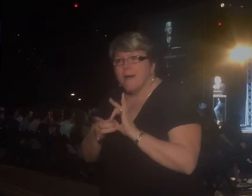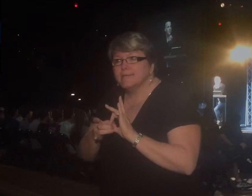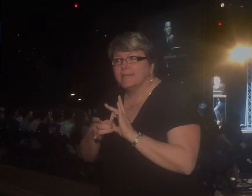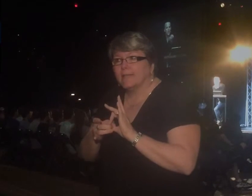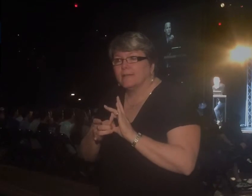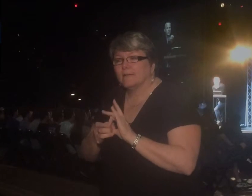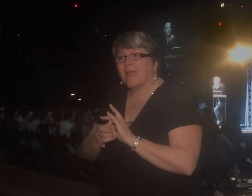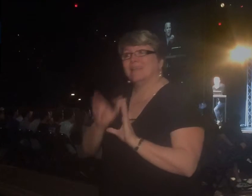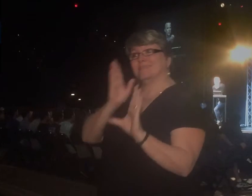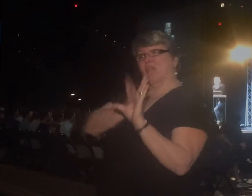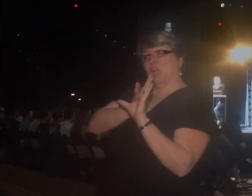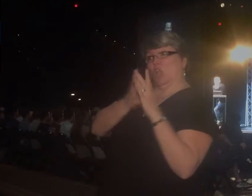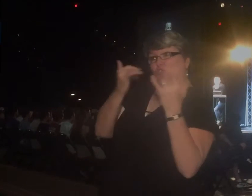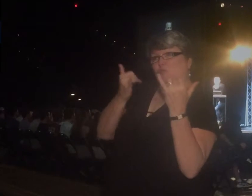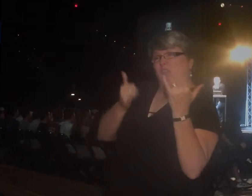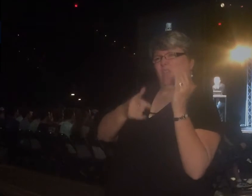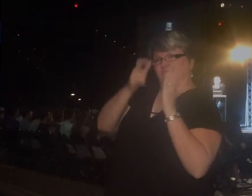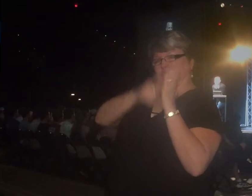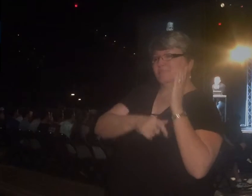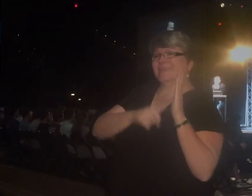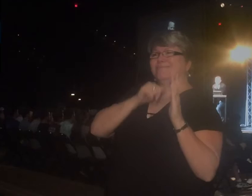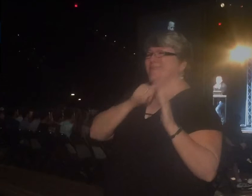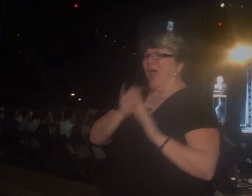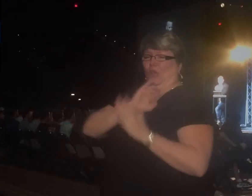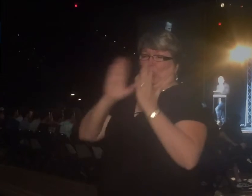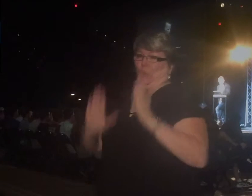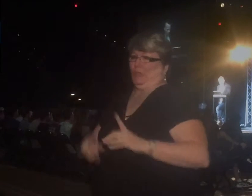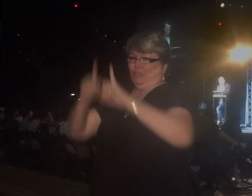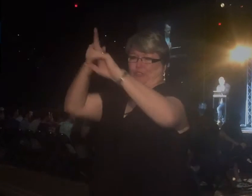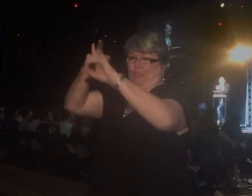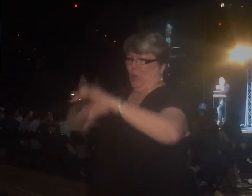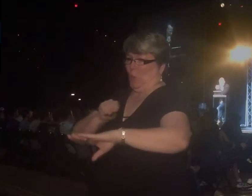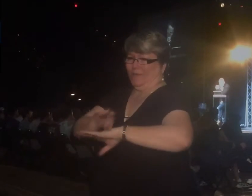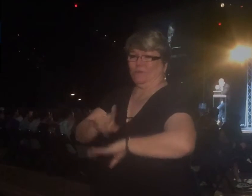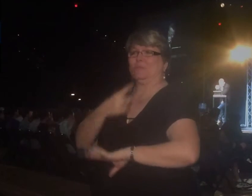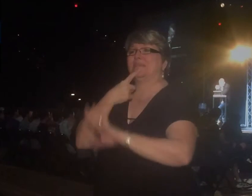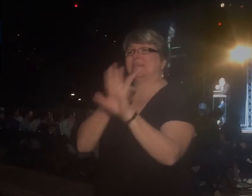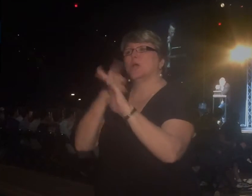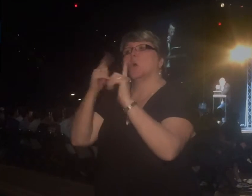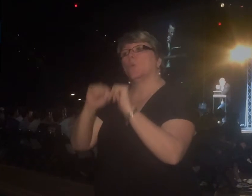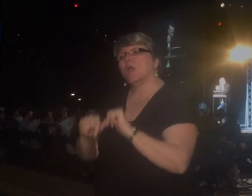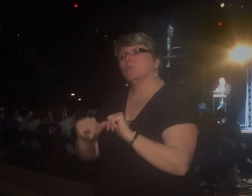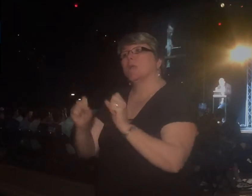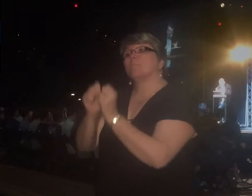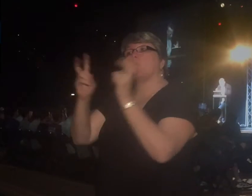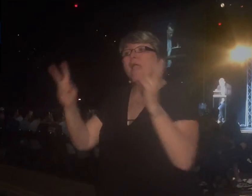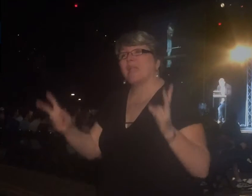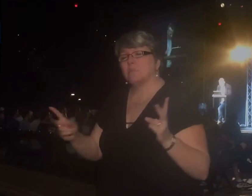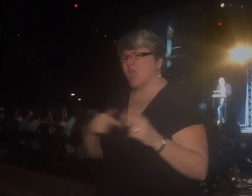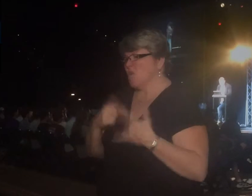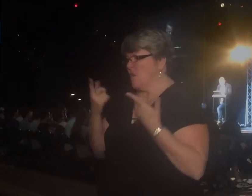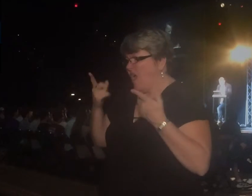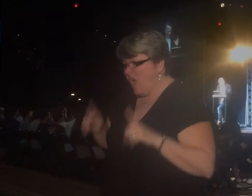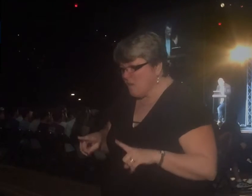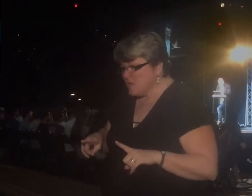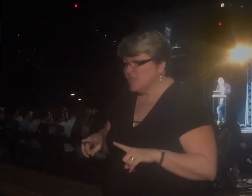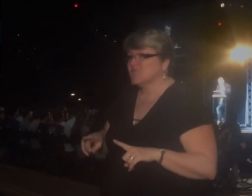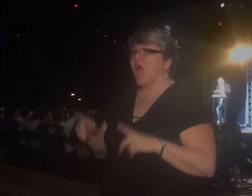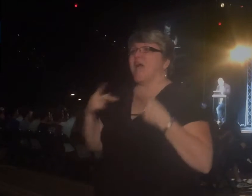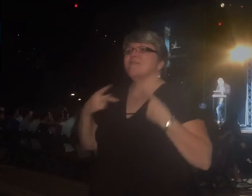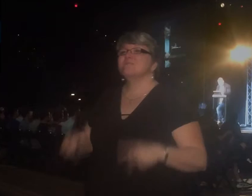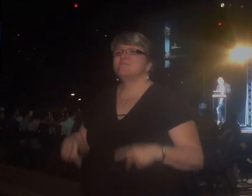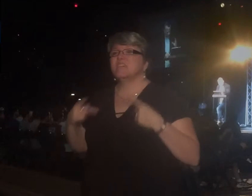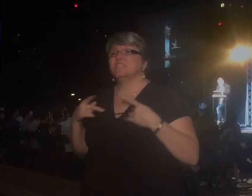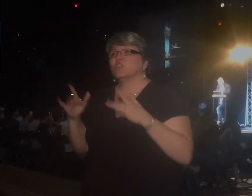for bonding. In Psychology Today, which has no Christian goals or influence, says when we break up, they go,